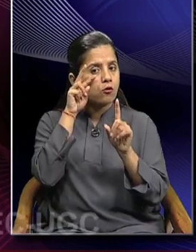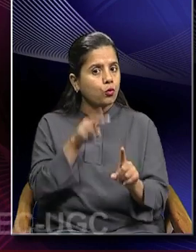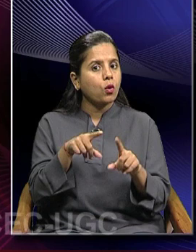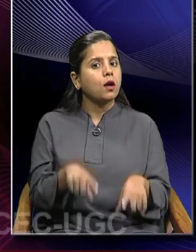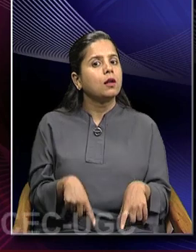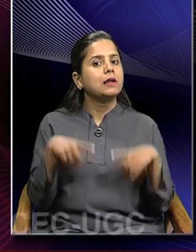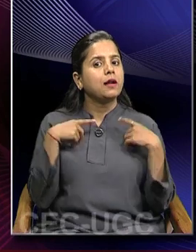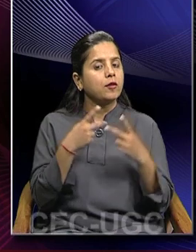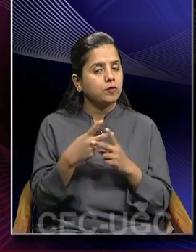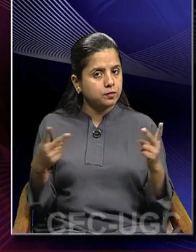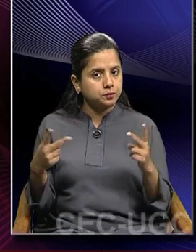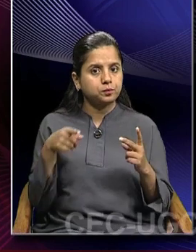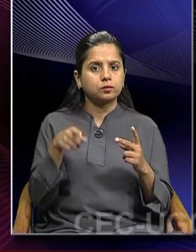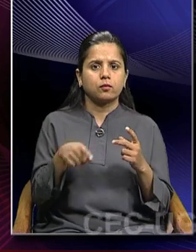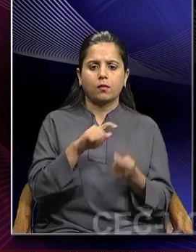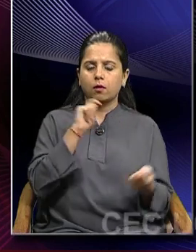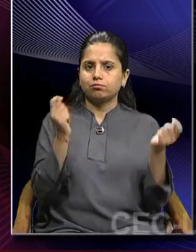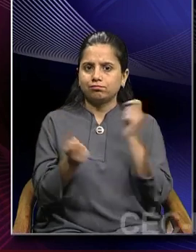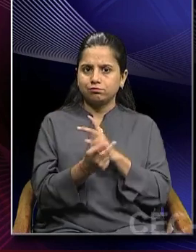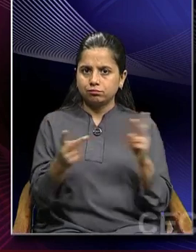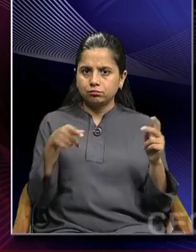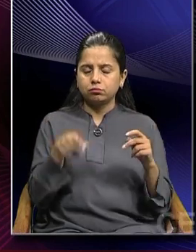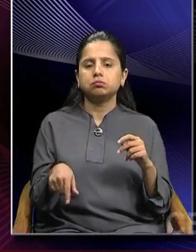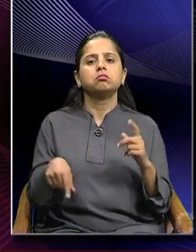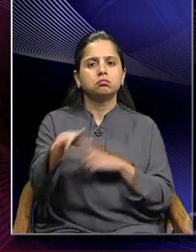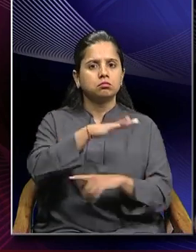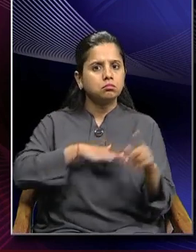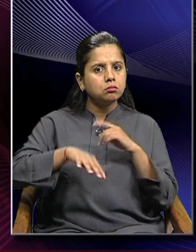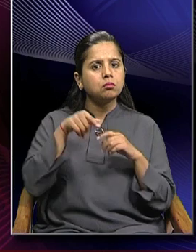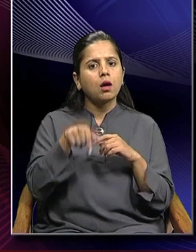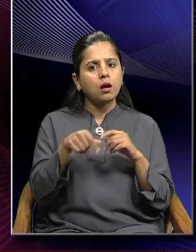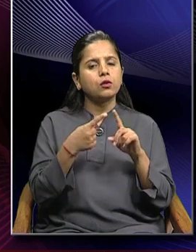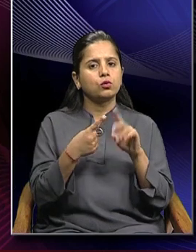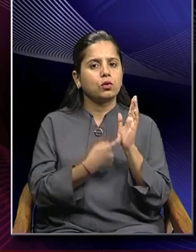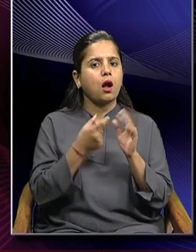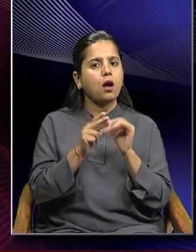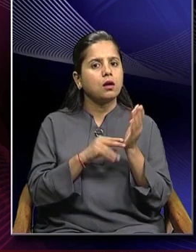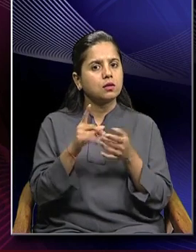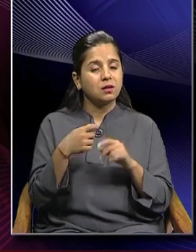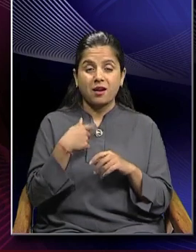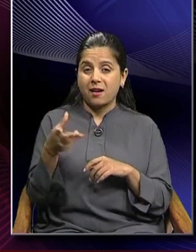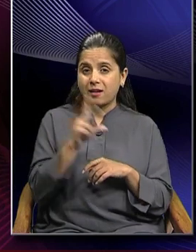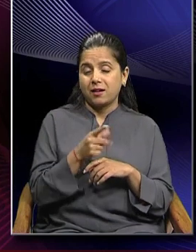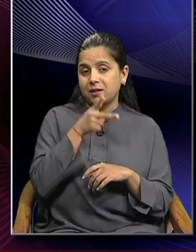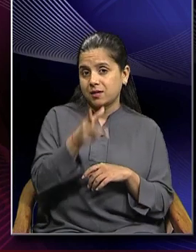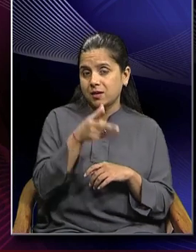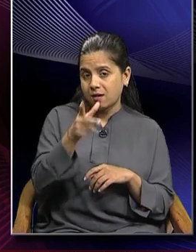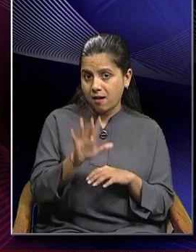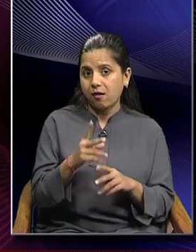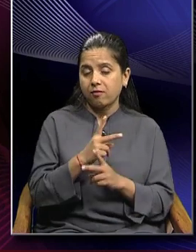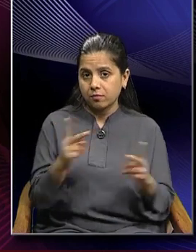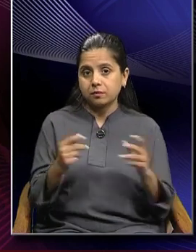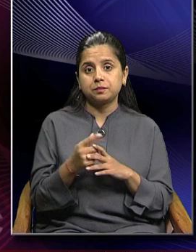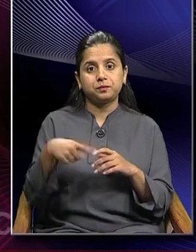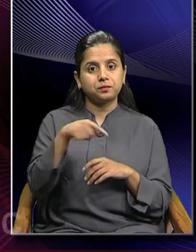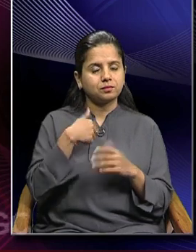in terms of transactional, transformational, and transcendental. I've been repeating it time and again when